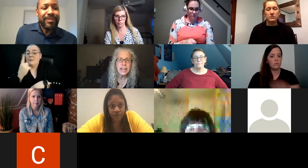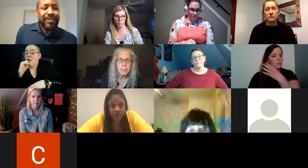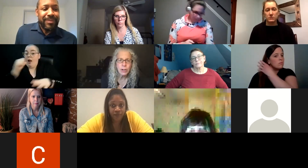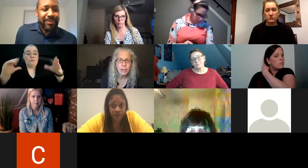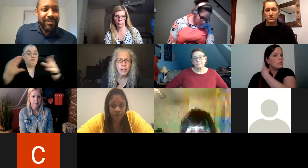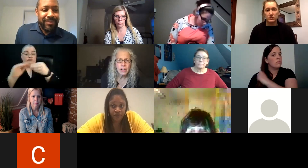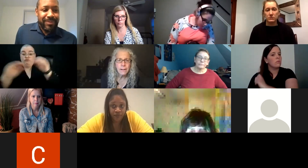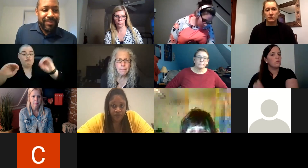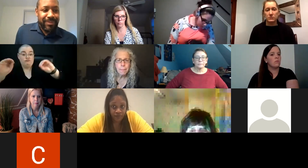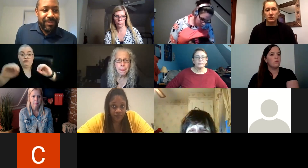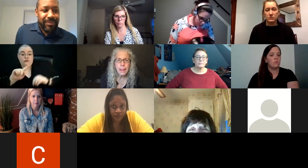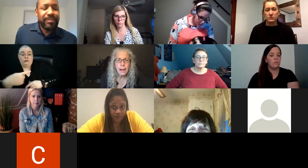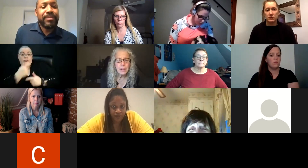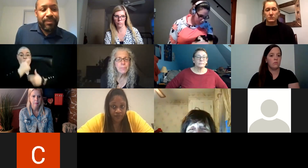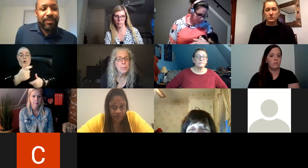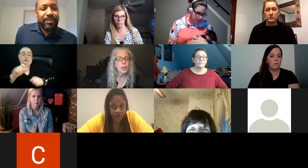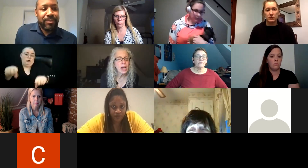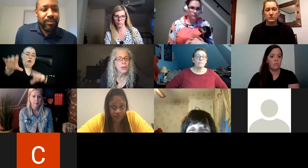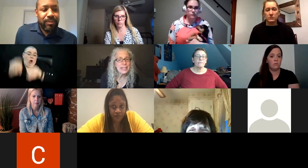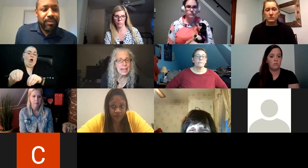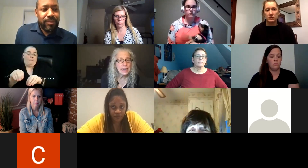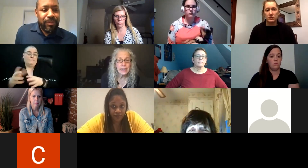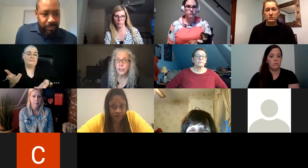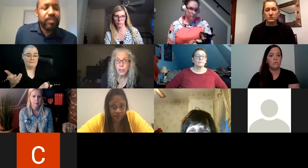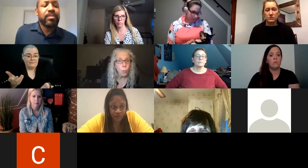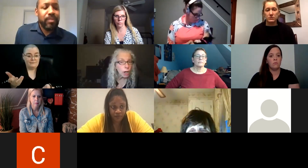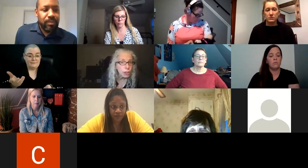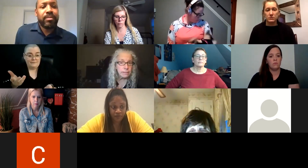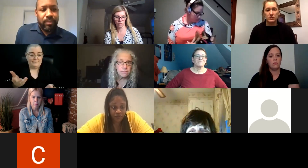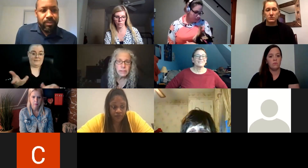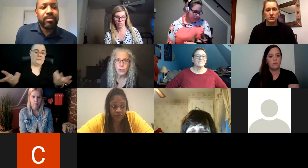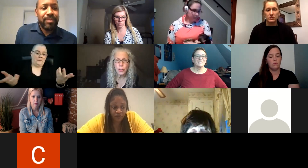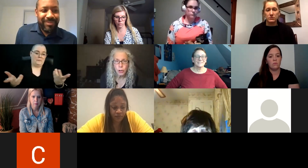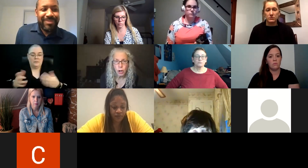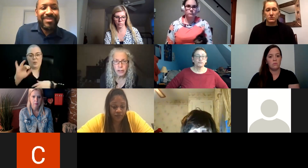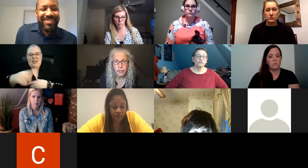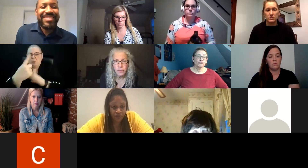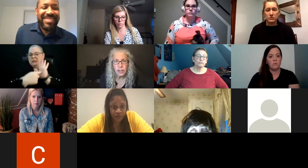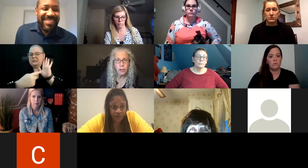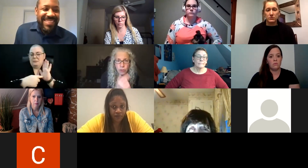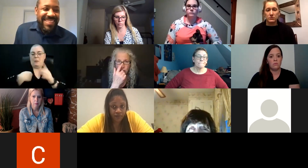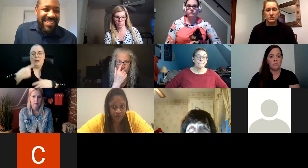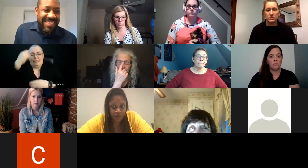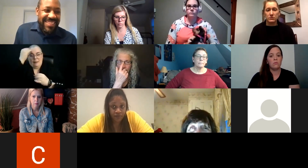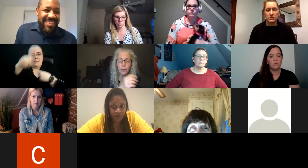better. I mean, if people are not going to say anything and they're just watching, they could turn off the videos, and that would